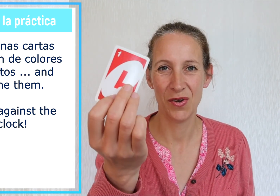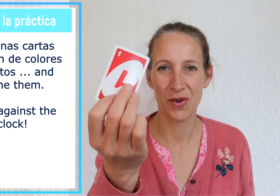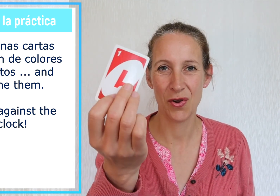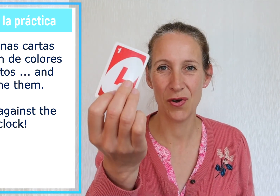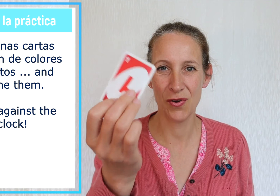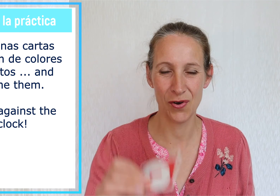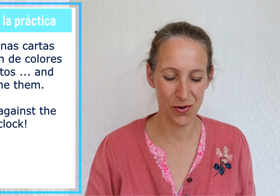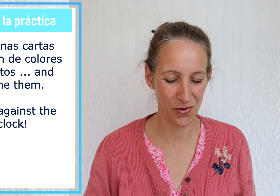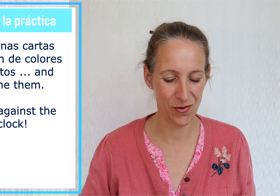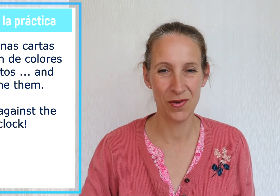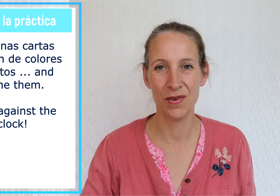rojo,